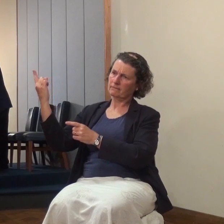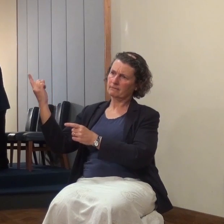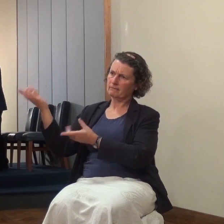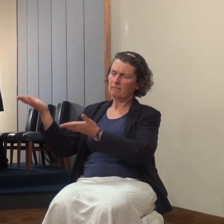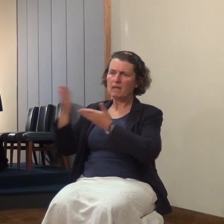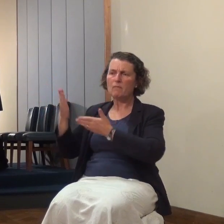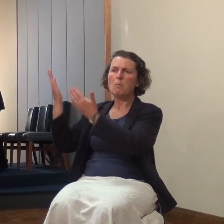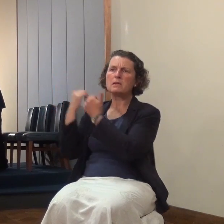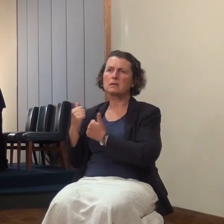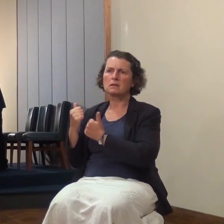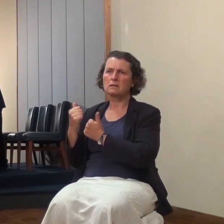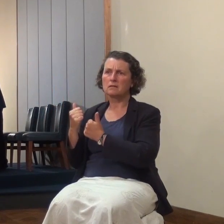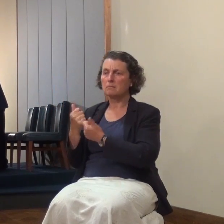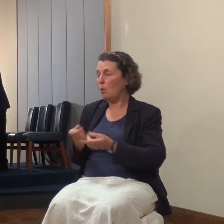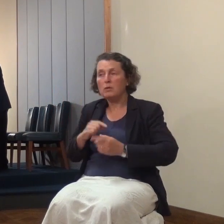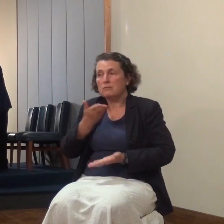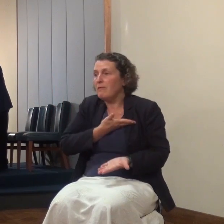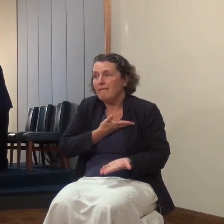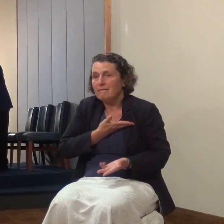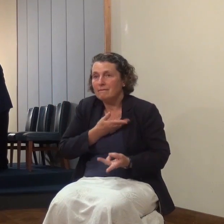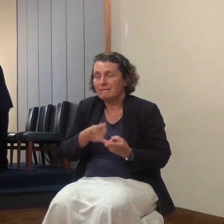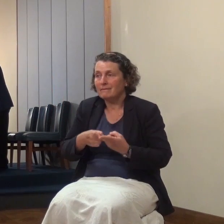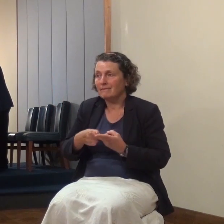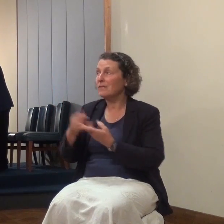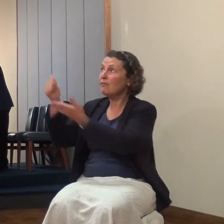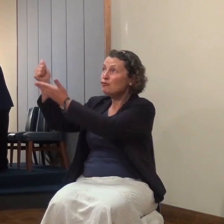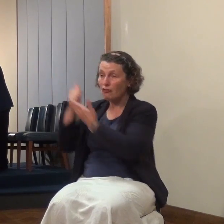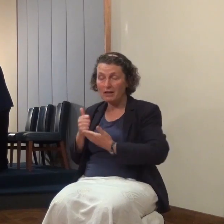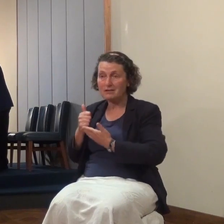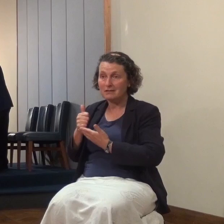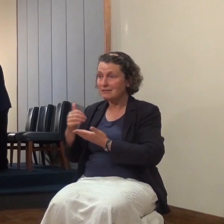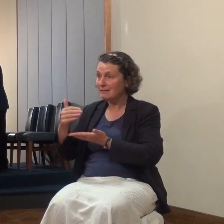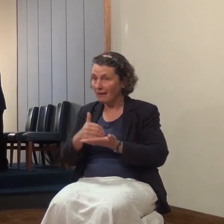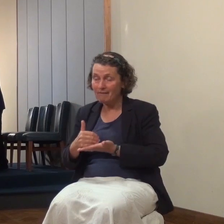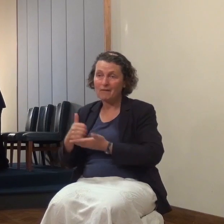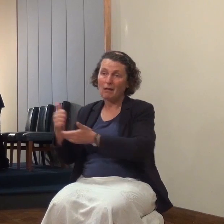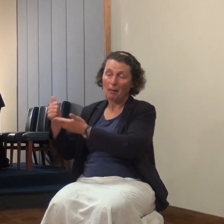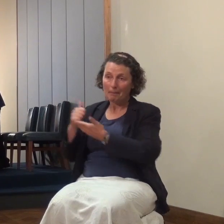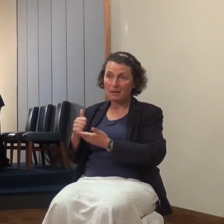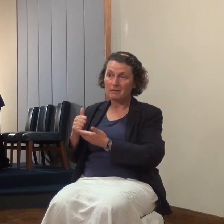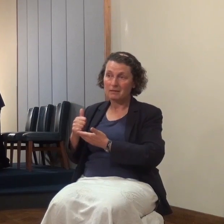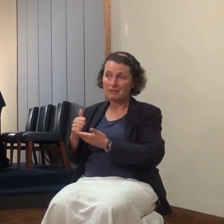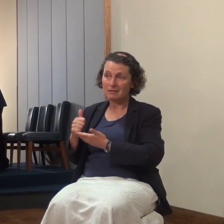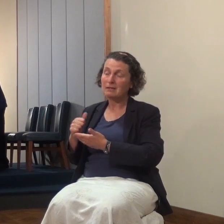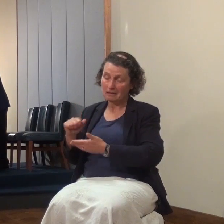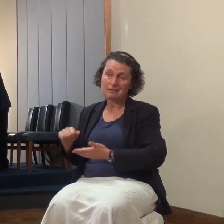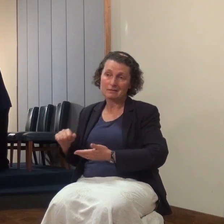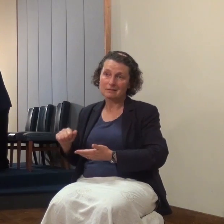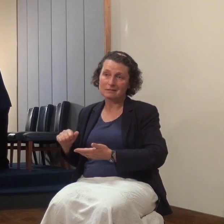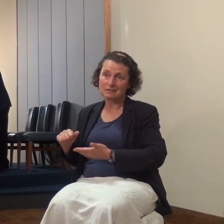and to send grace of deliverance to his people? Perhaps he intends to do that for